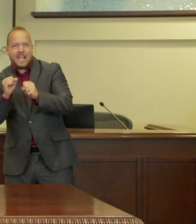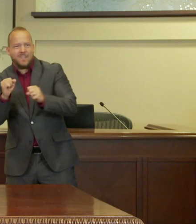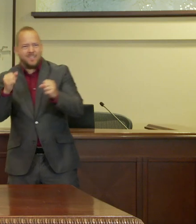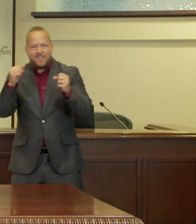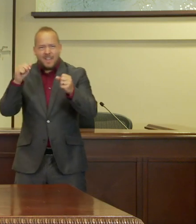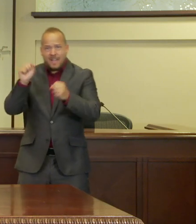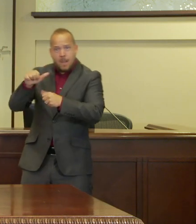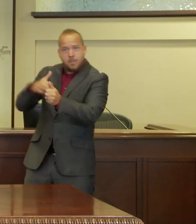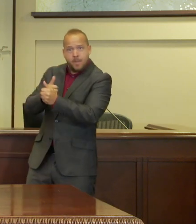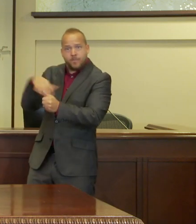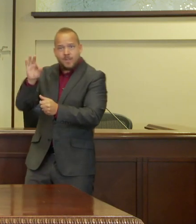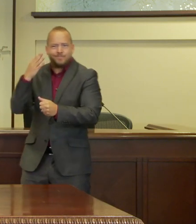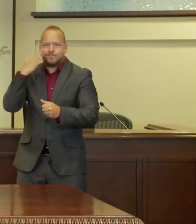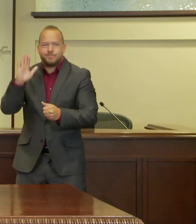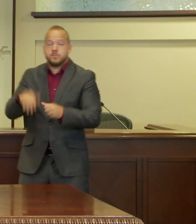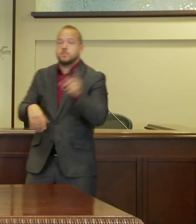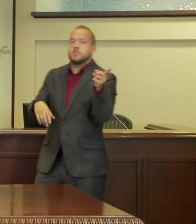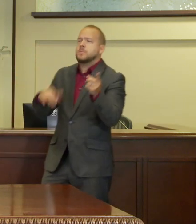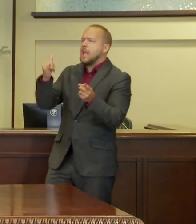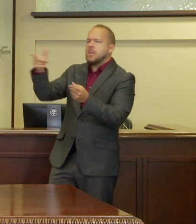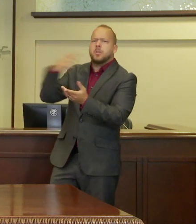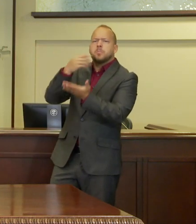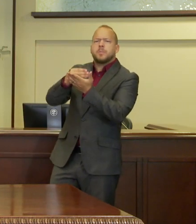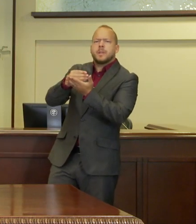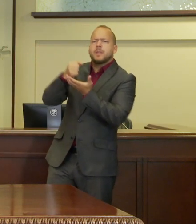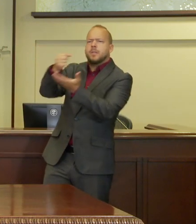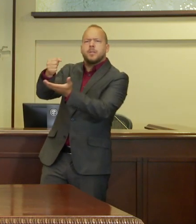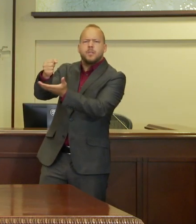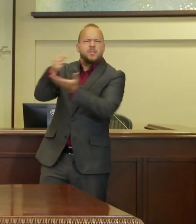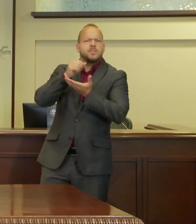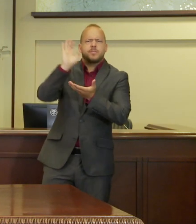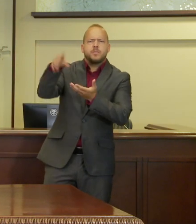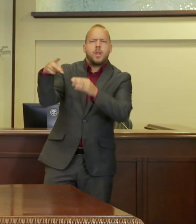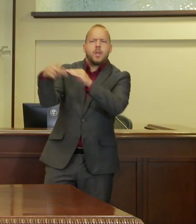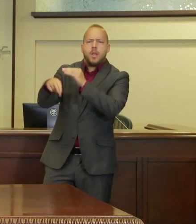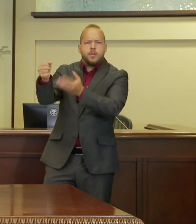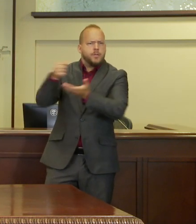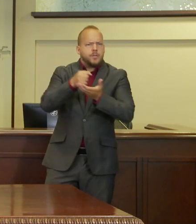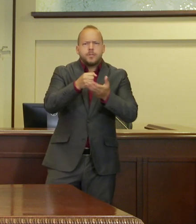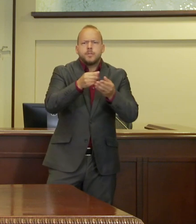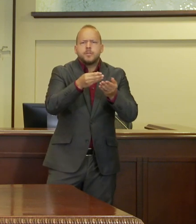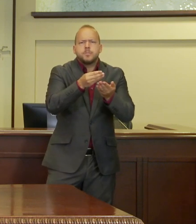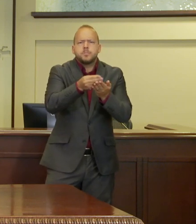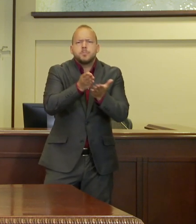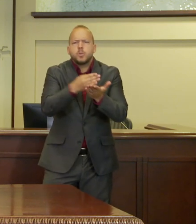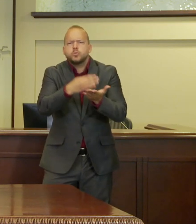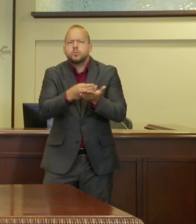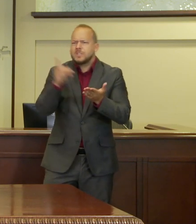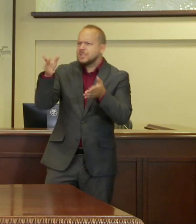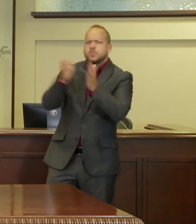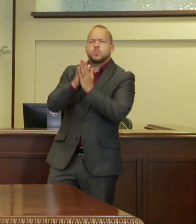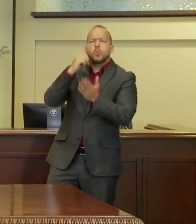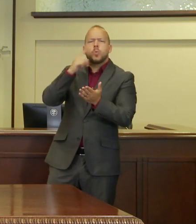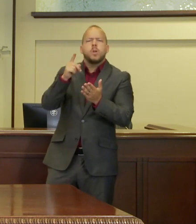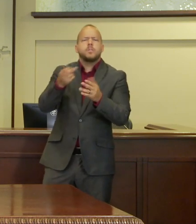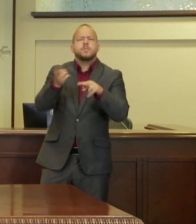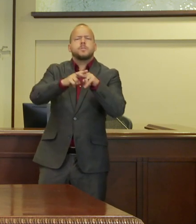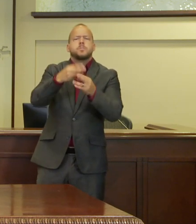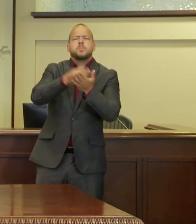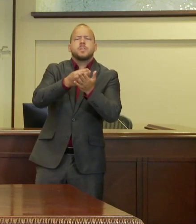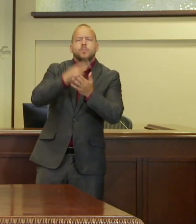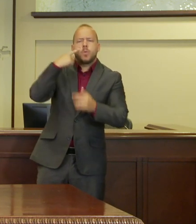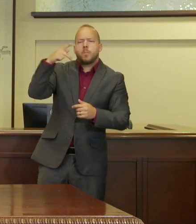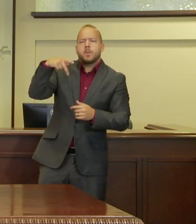funding. At the same time, you also requested an increase in funding to the Portland Police Bureau in this year's